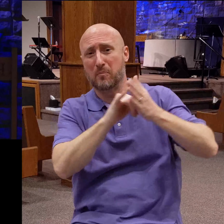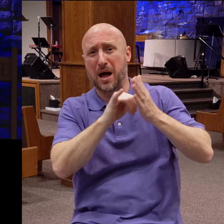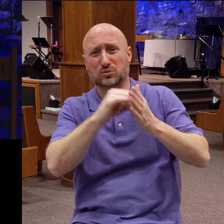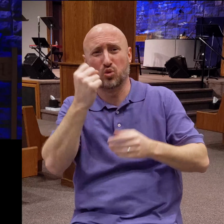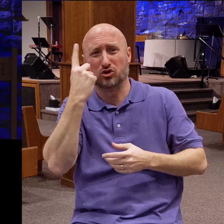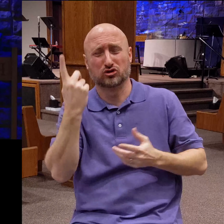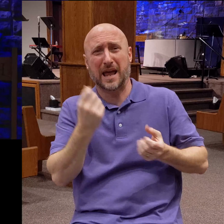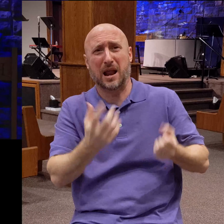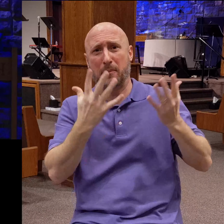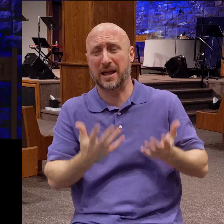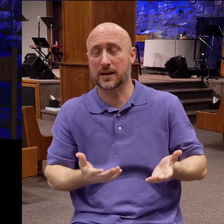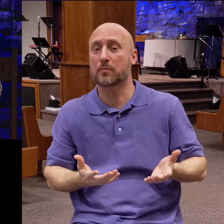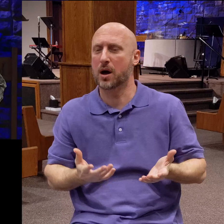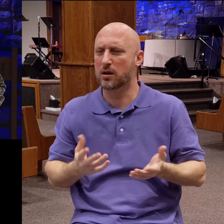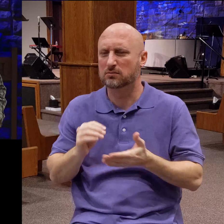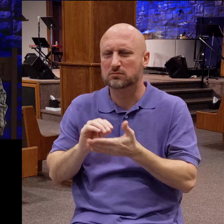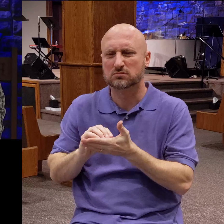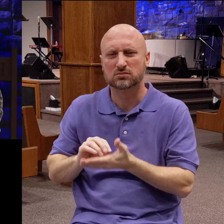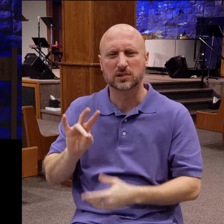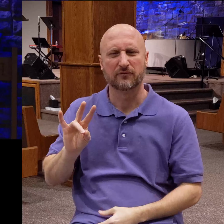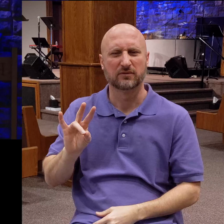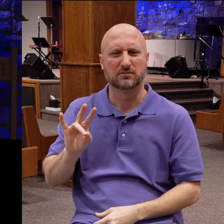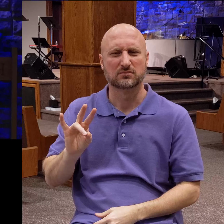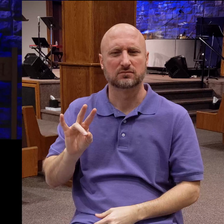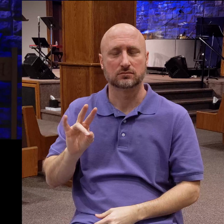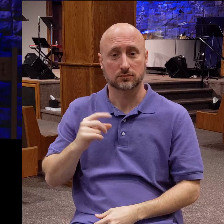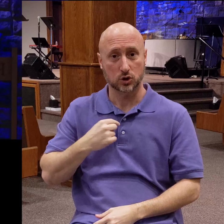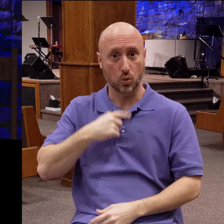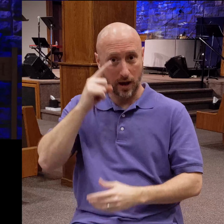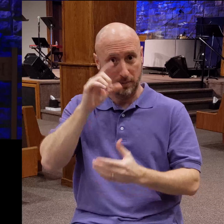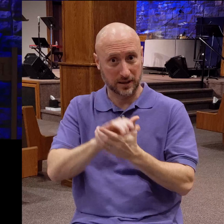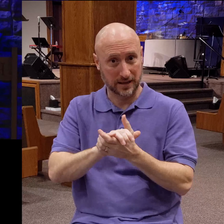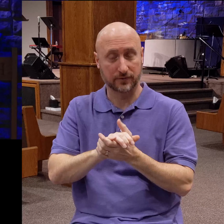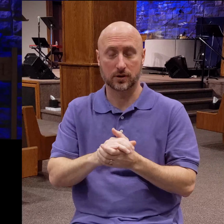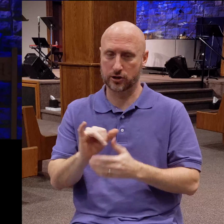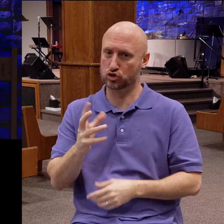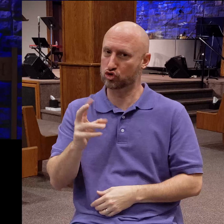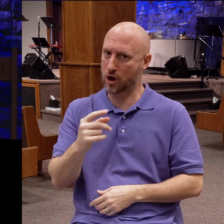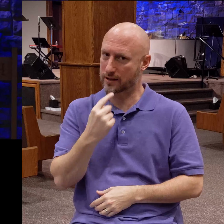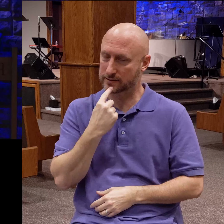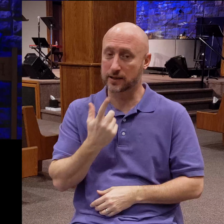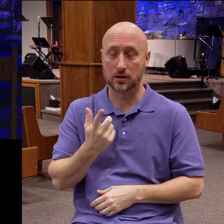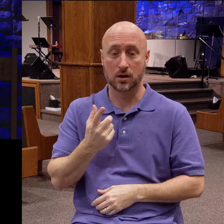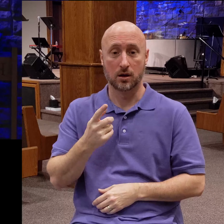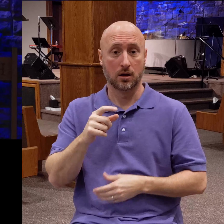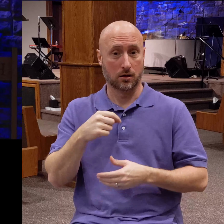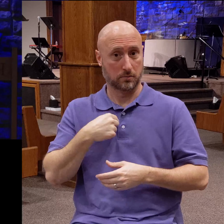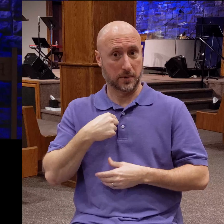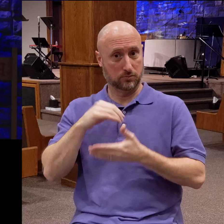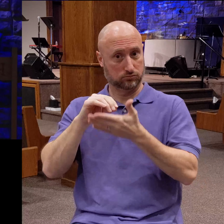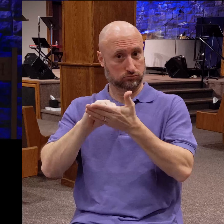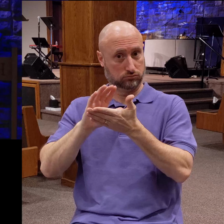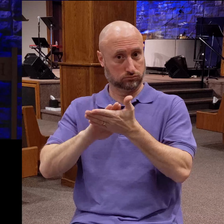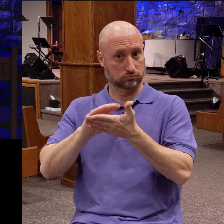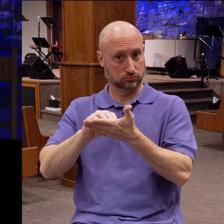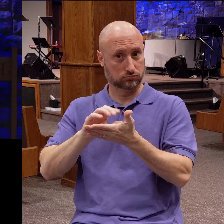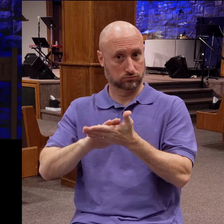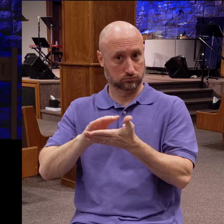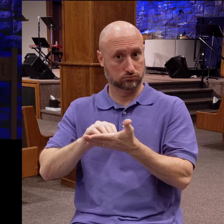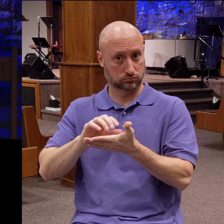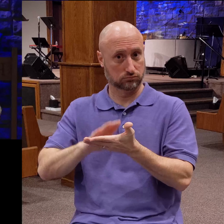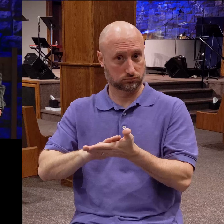understand? And I believe that he says these things, and he says, are written, it's the word of